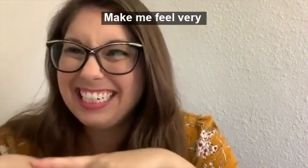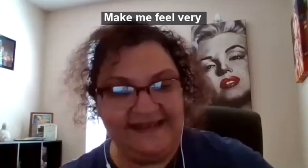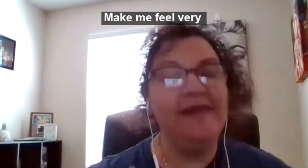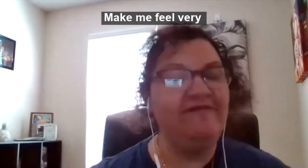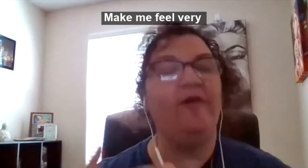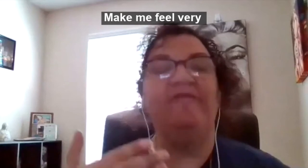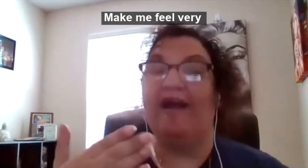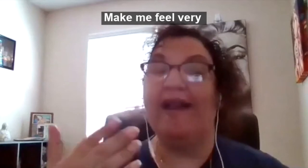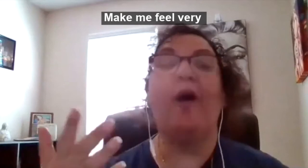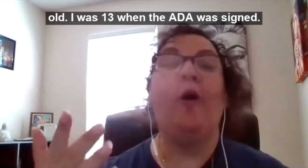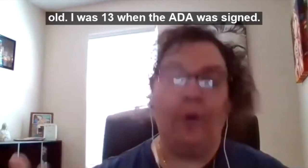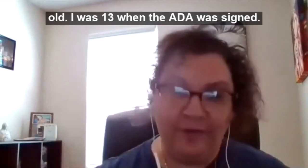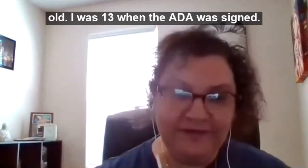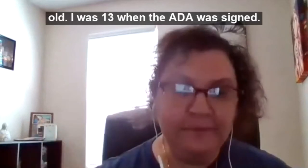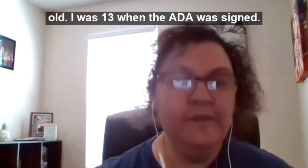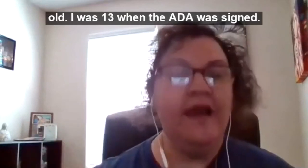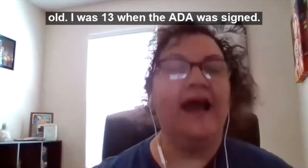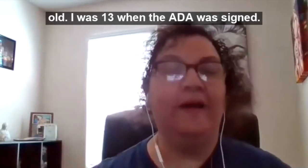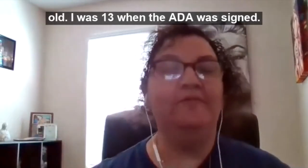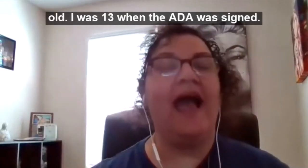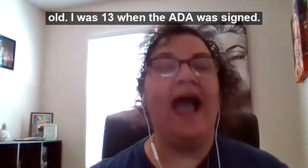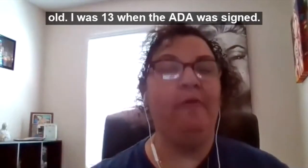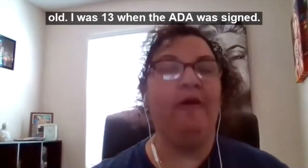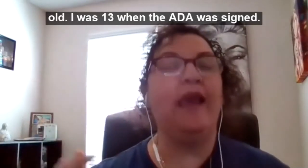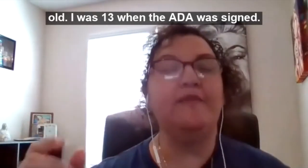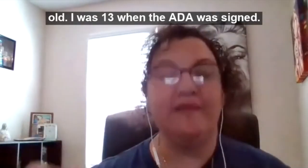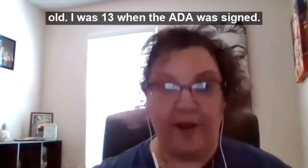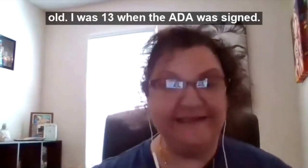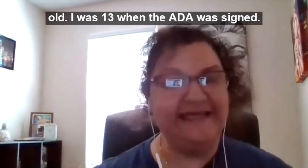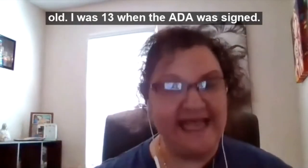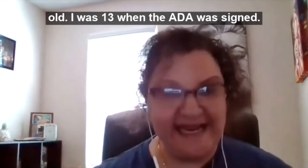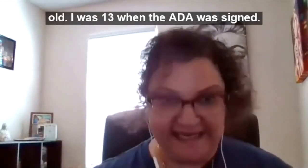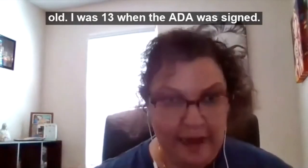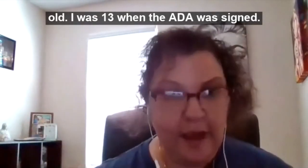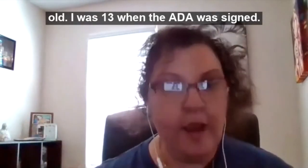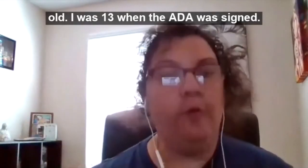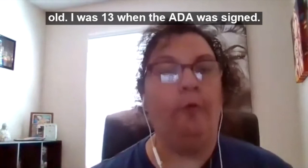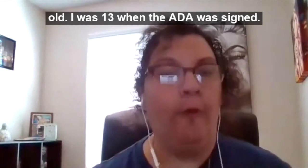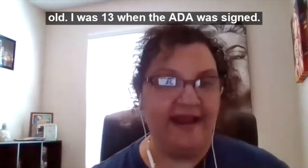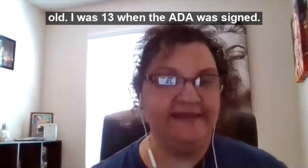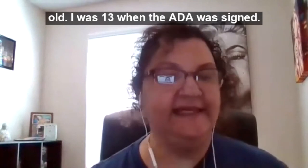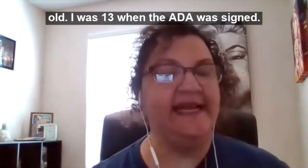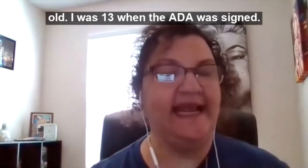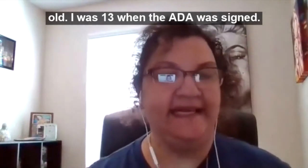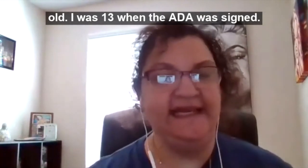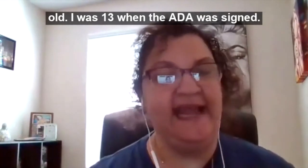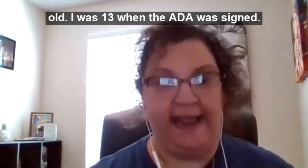Makes me feel very old. I was 13 when the ADA